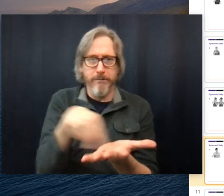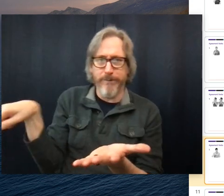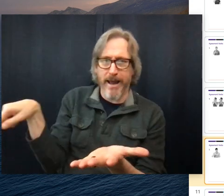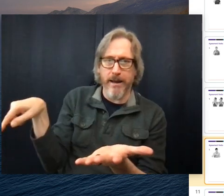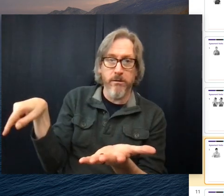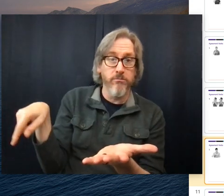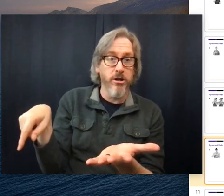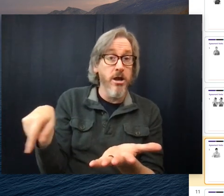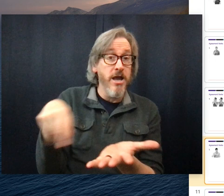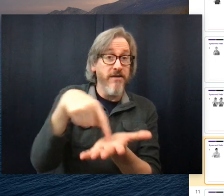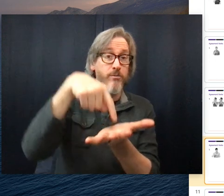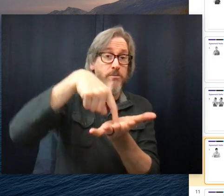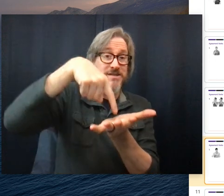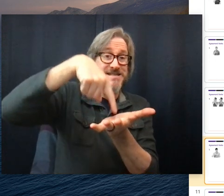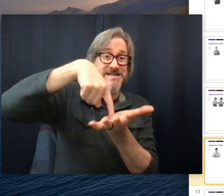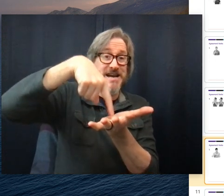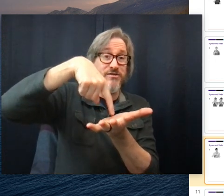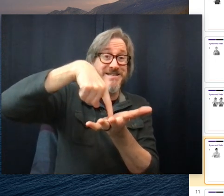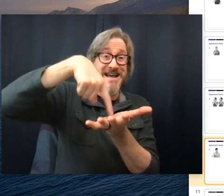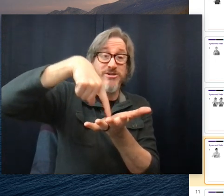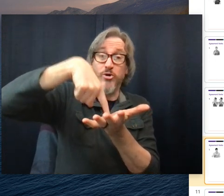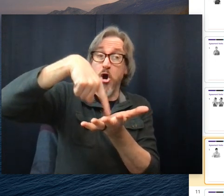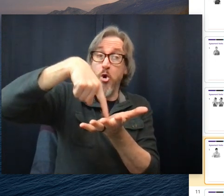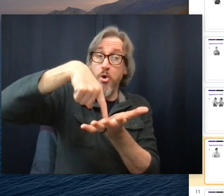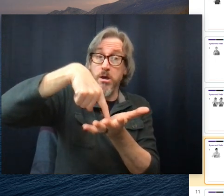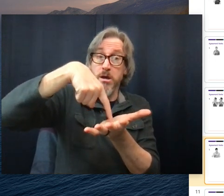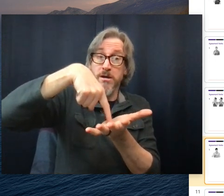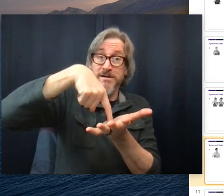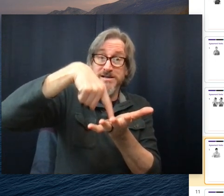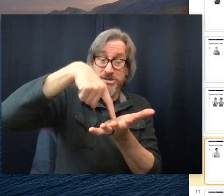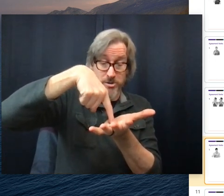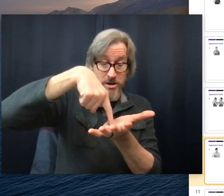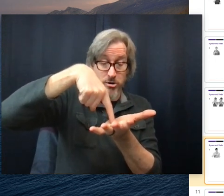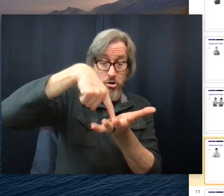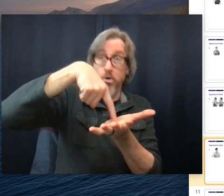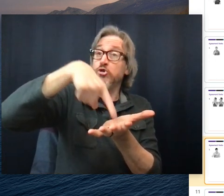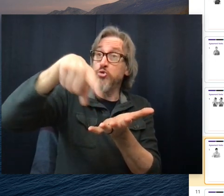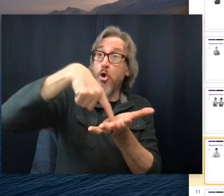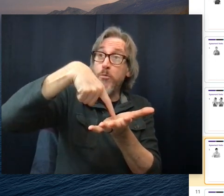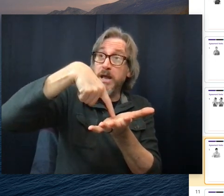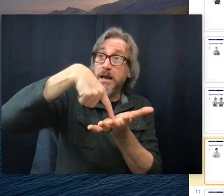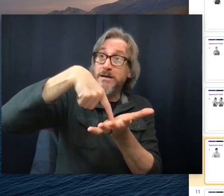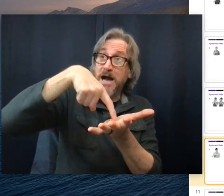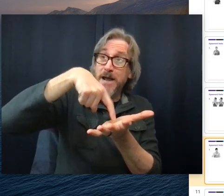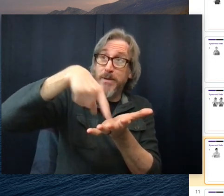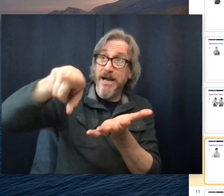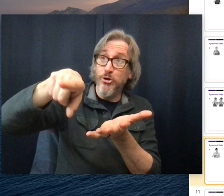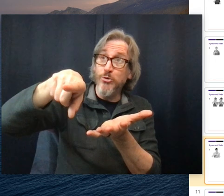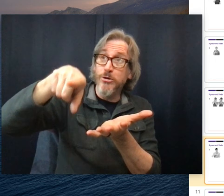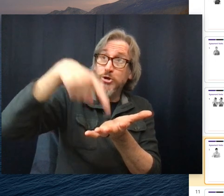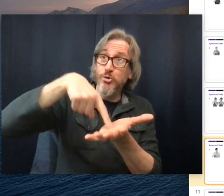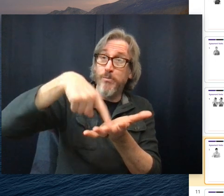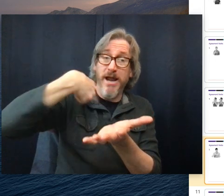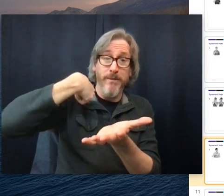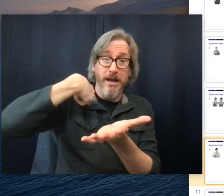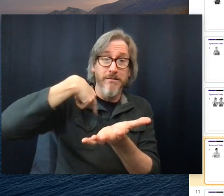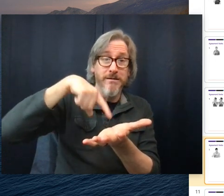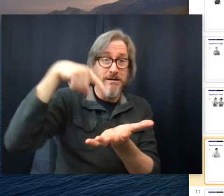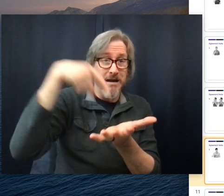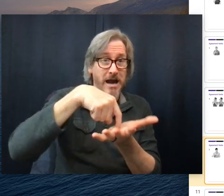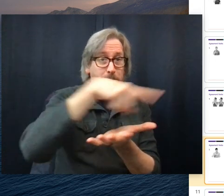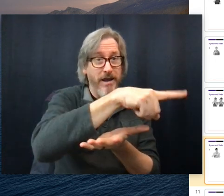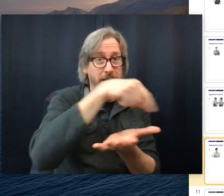Pay. If you remember, this is the sign for debt or owe. So now you're, you owe me. I pay you. You pay